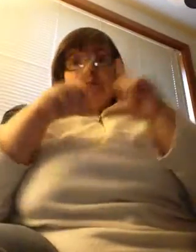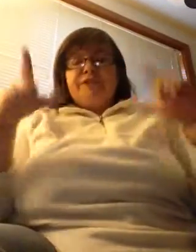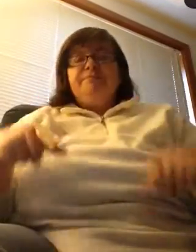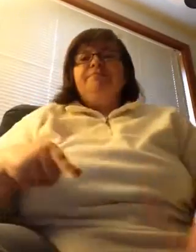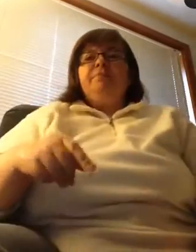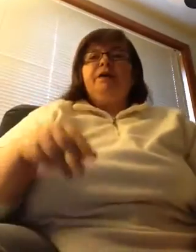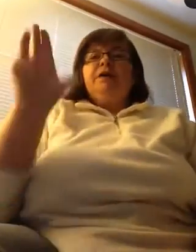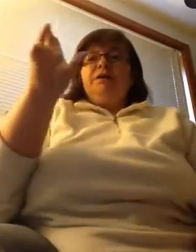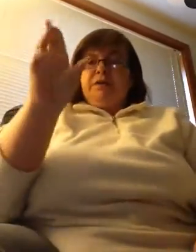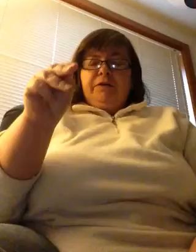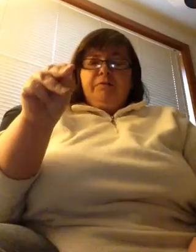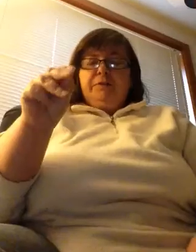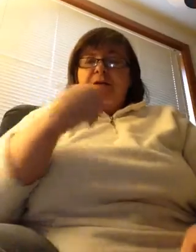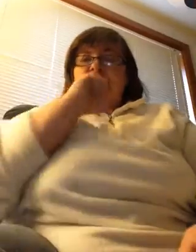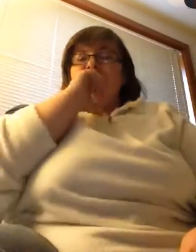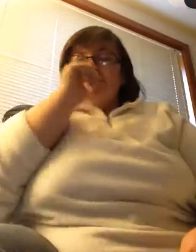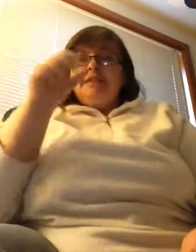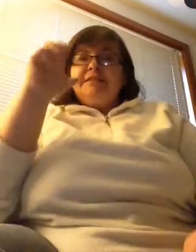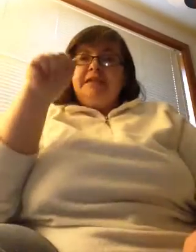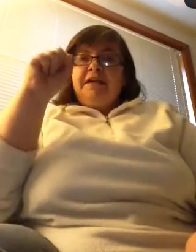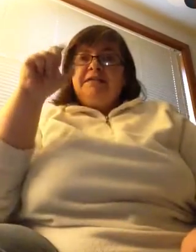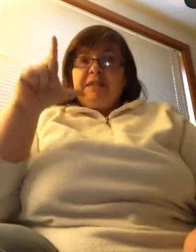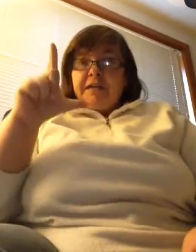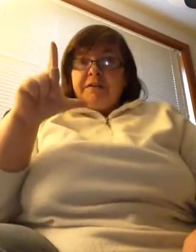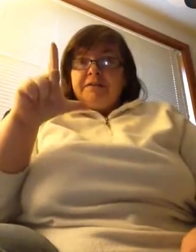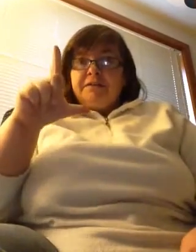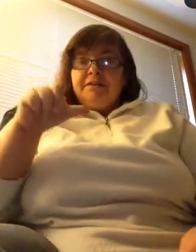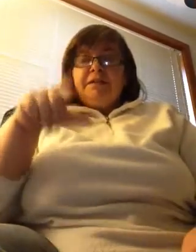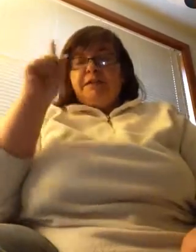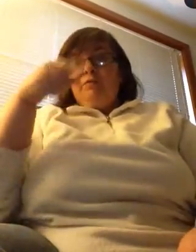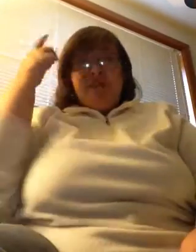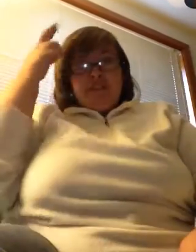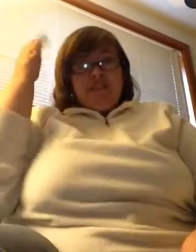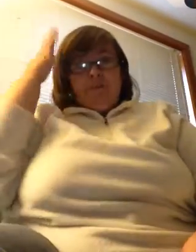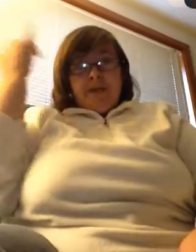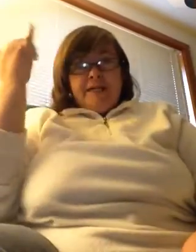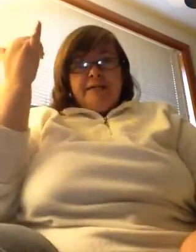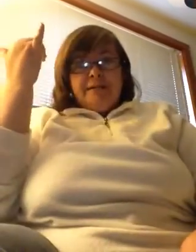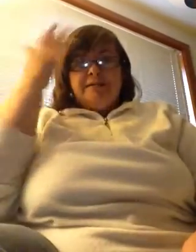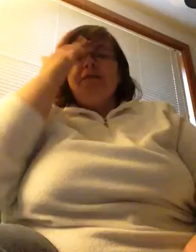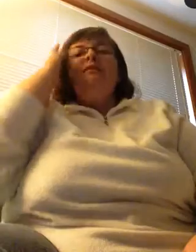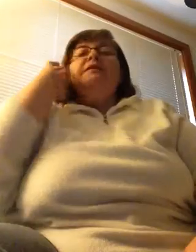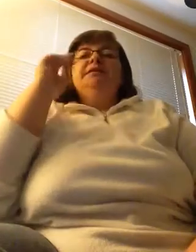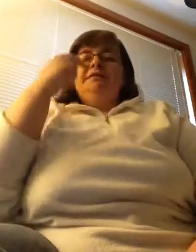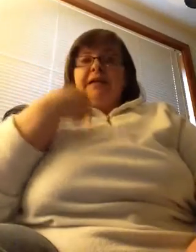language. No, it's not ASL. And one reason why is